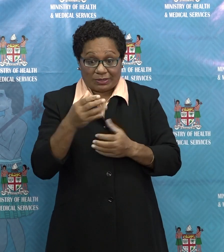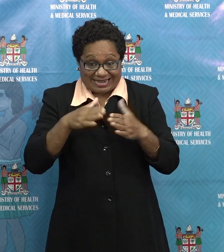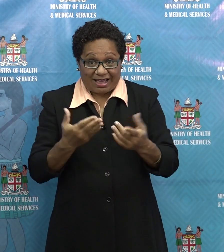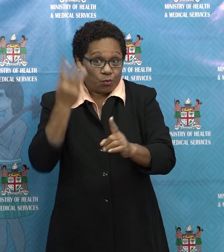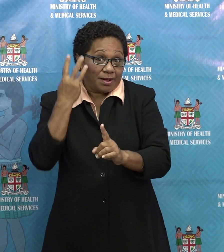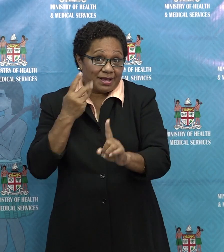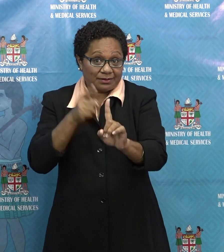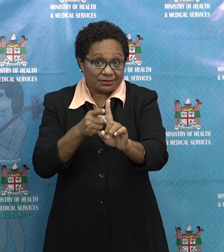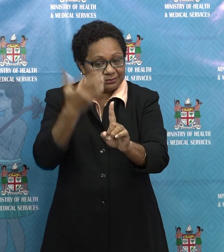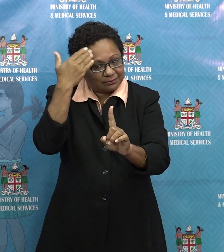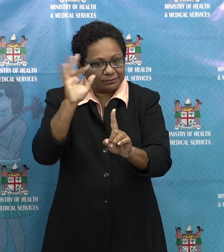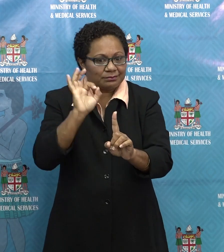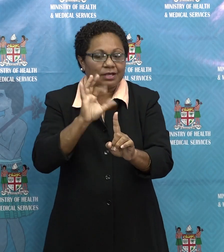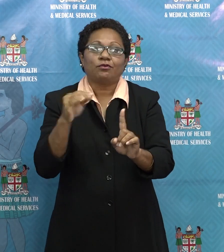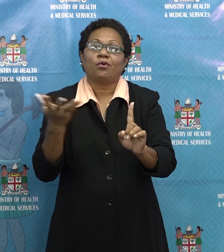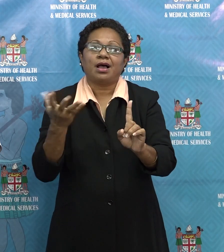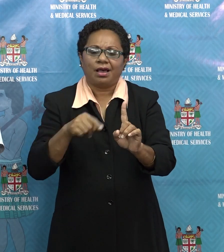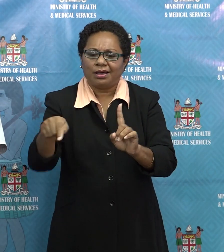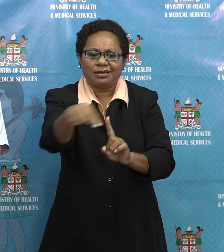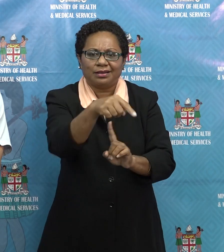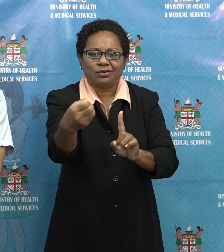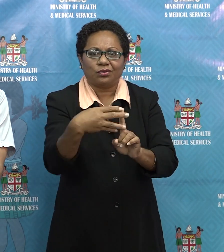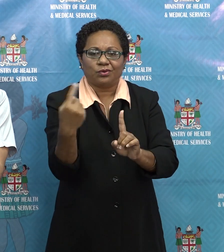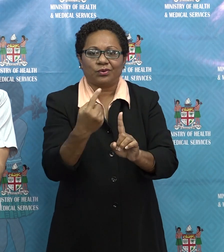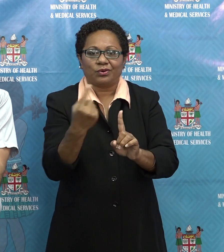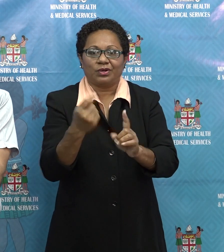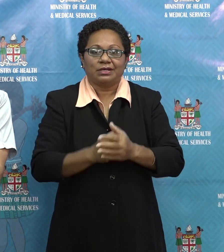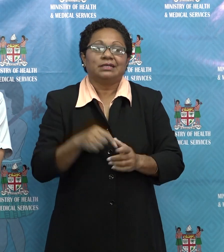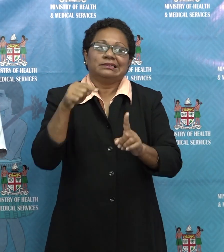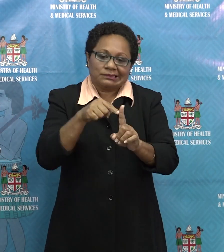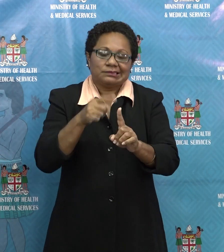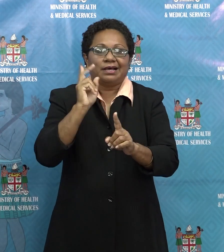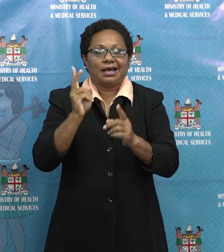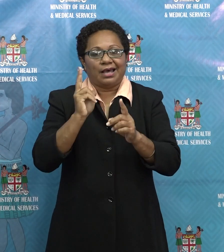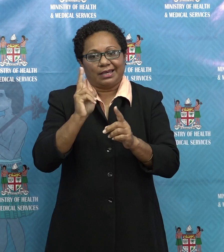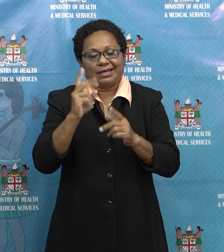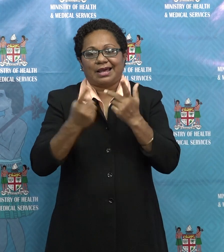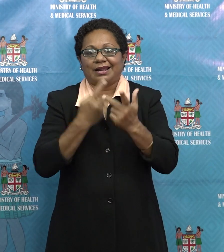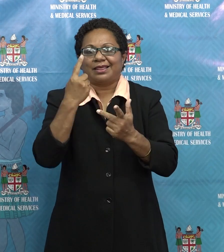others. We are treating this as another case of community transmission until proven otherwise.